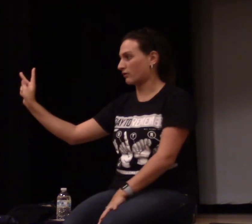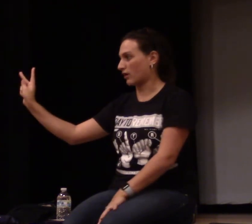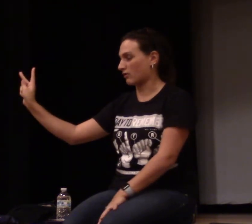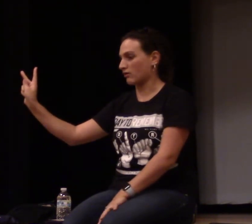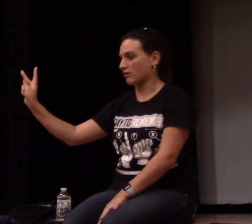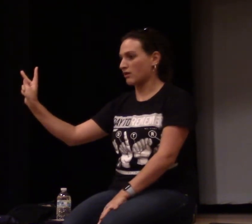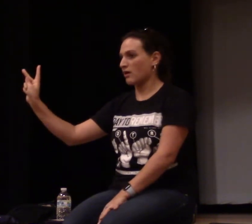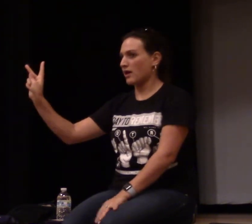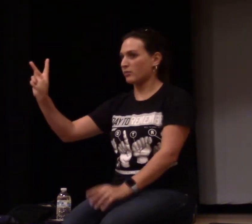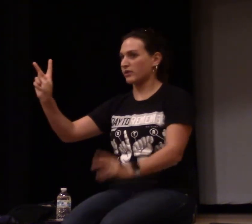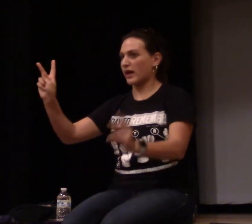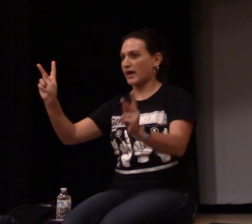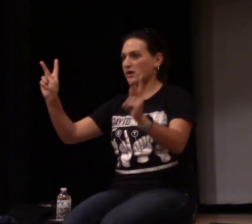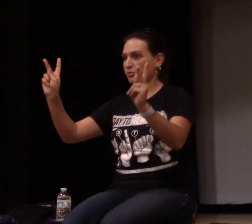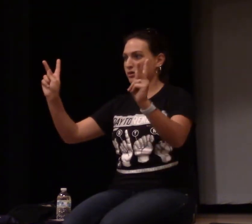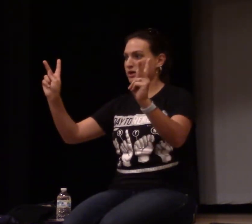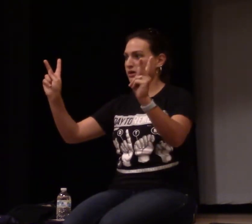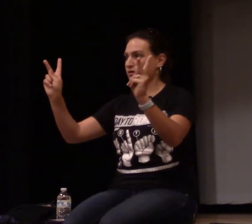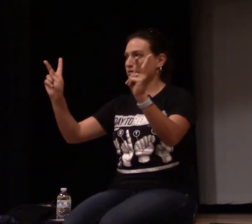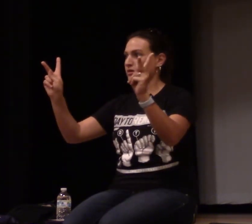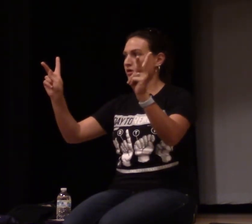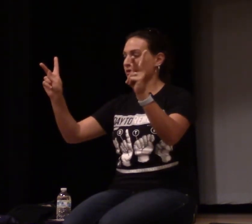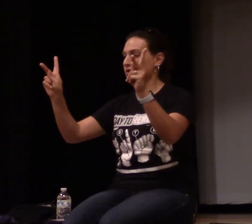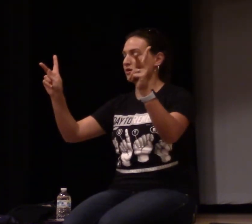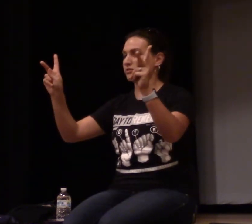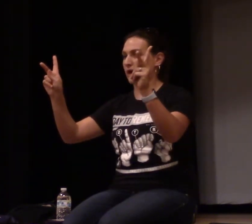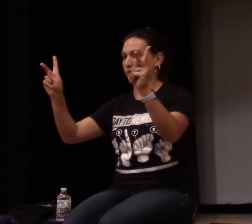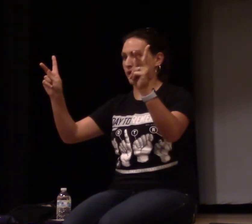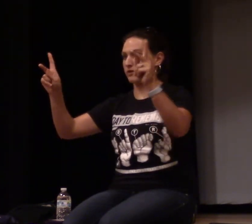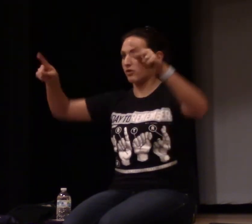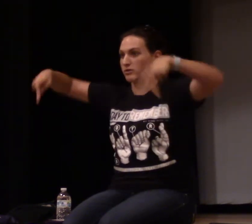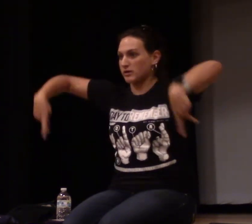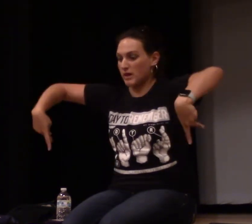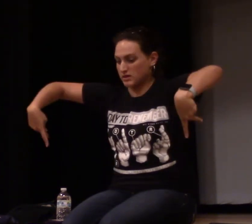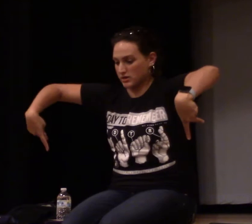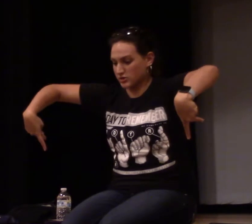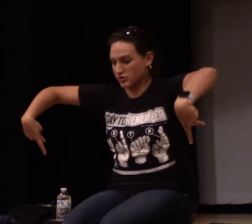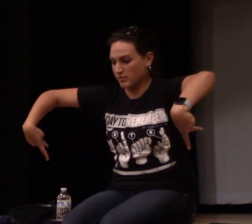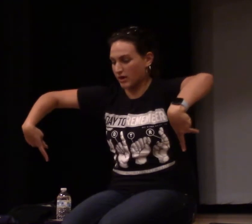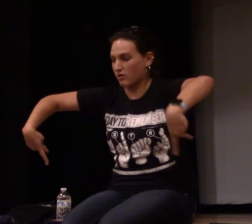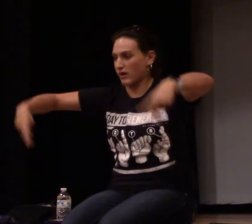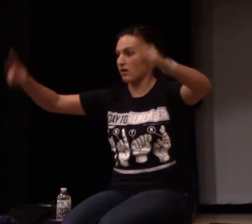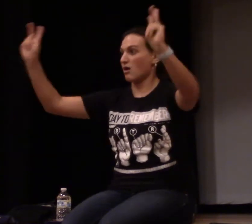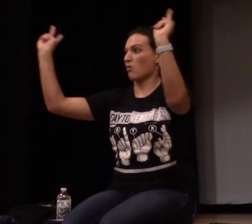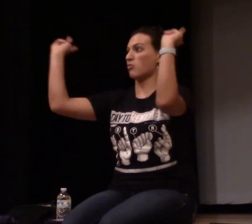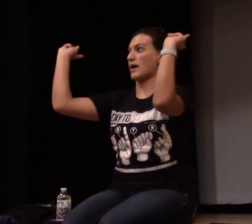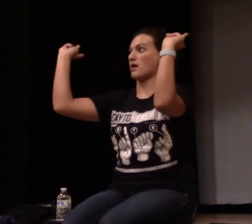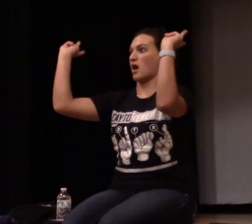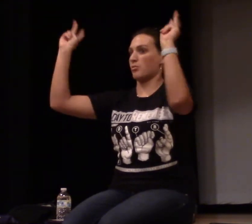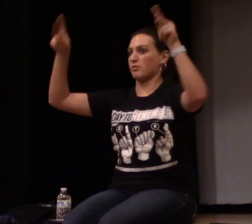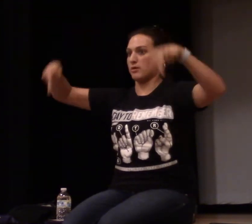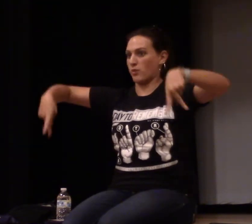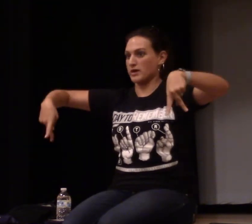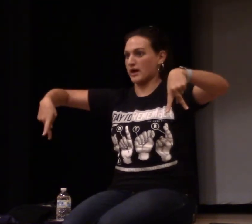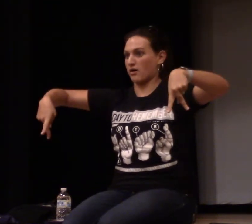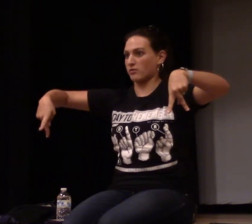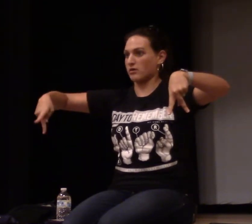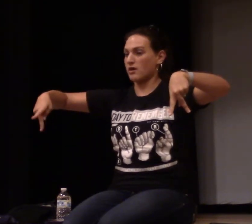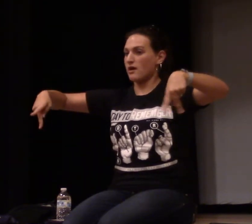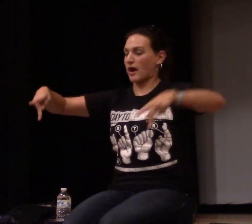knuckle. And with K and P, you don't need to go down that. You don't need to make it extreme by going way up and way down. I always